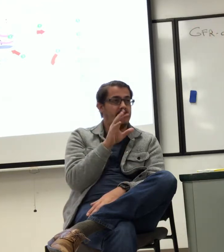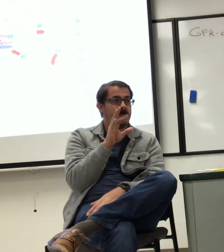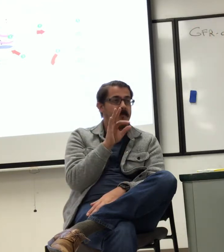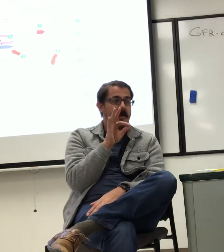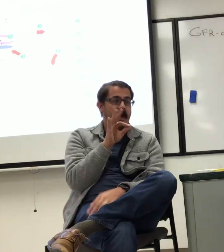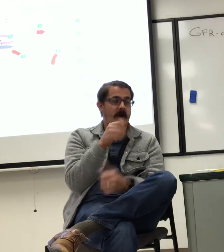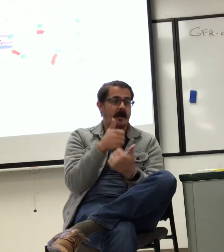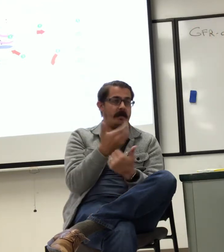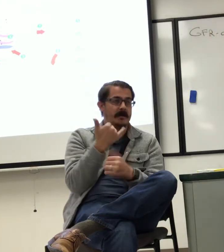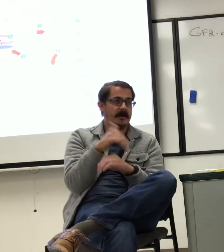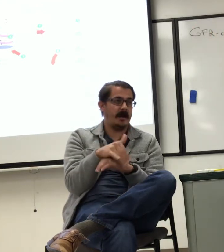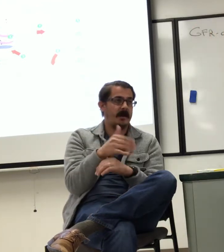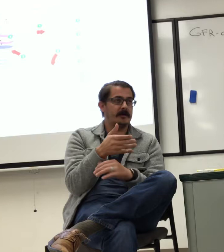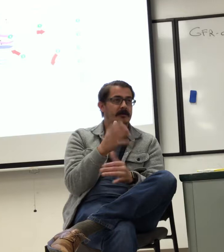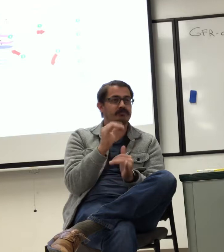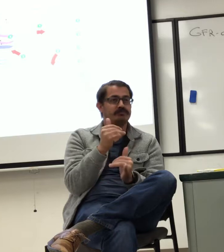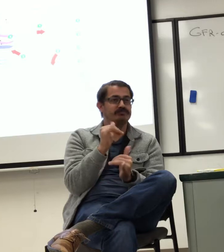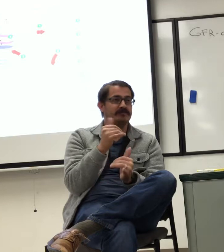autoregulation.